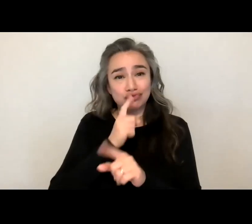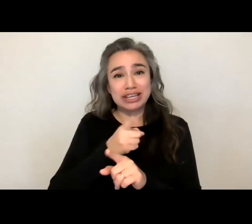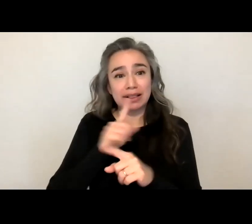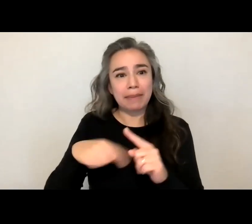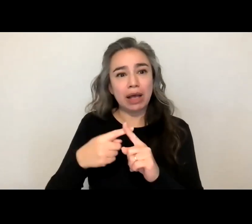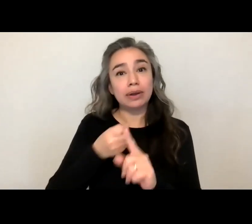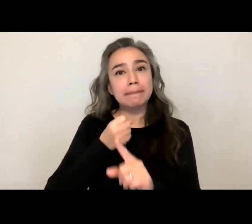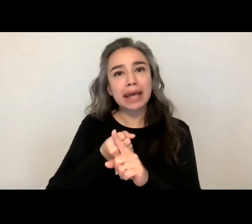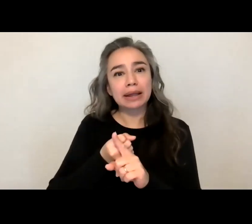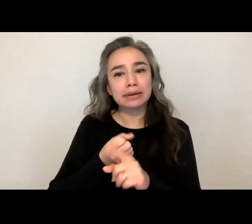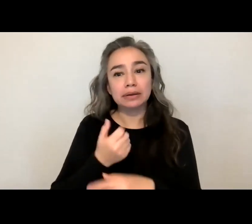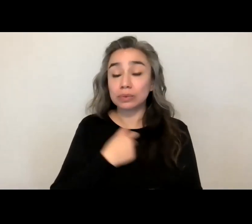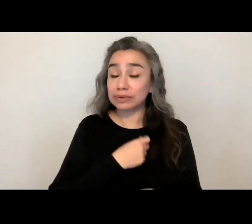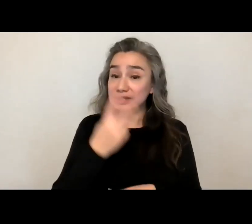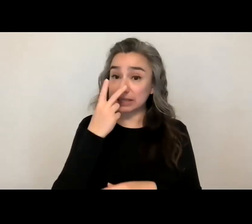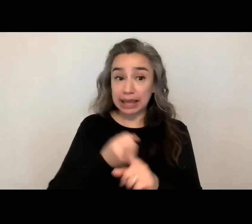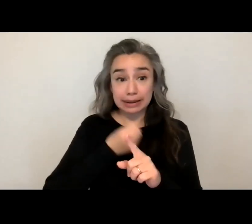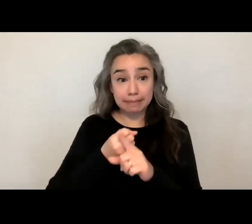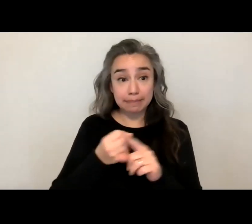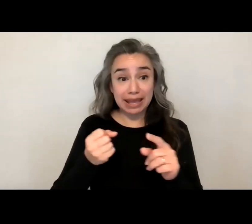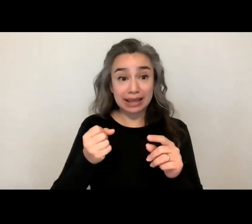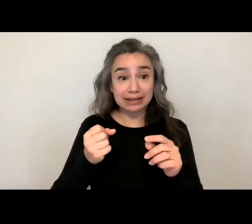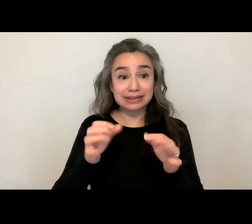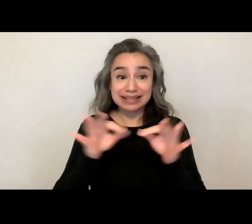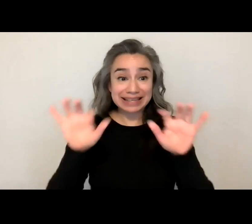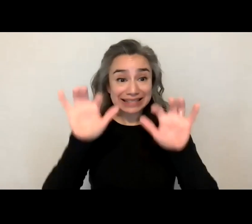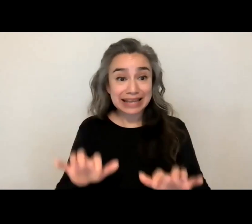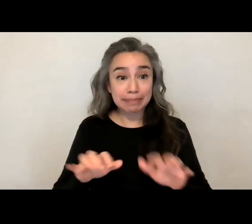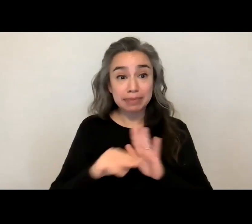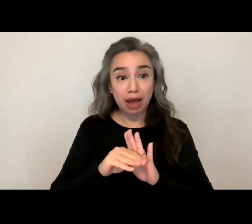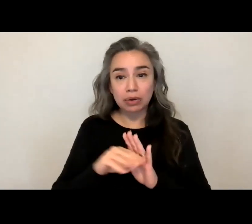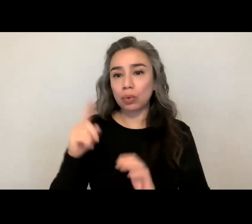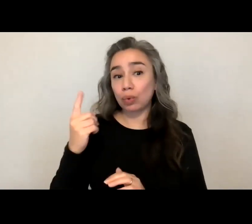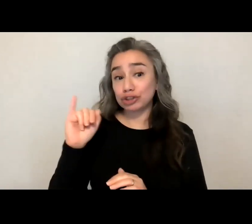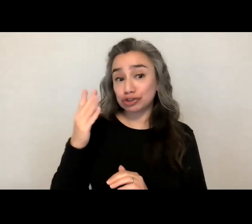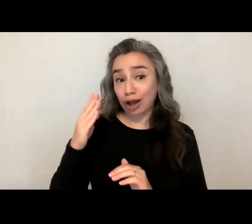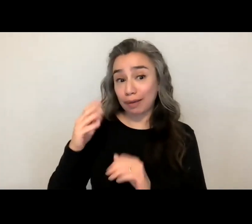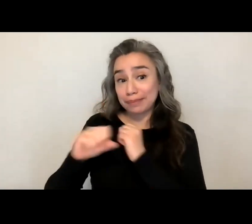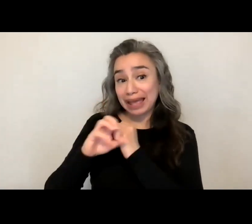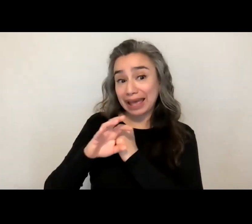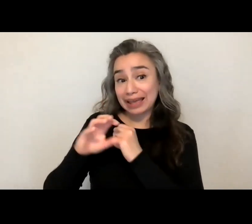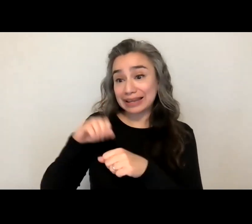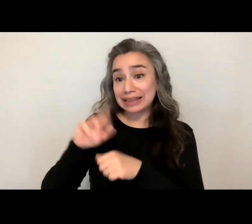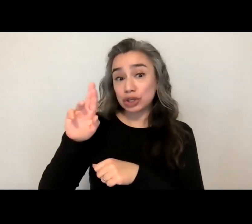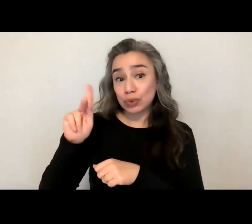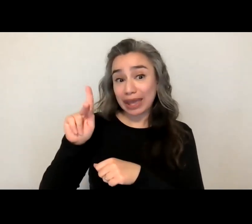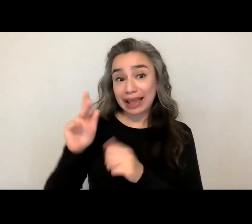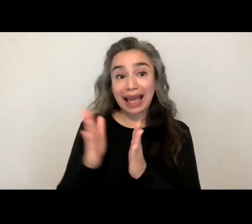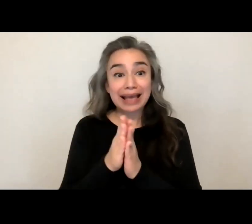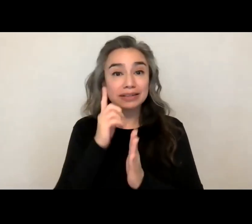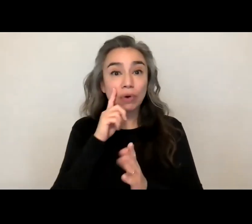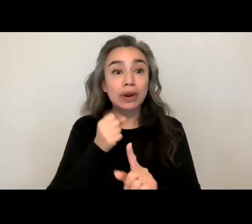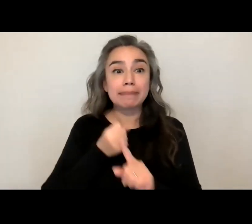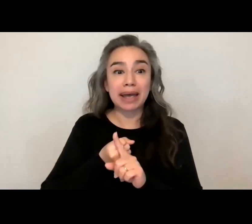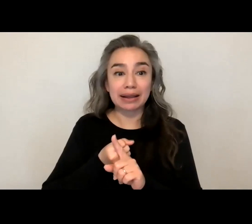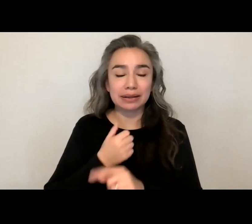those impact statement models come into linguistics. There was a job ad that came out from the UK that asked for impact. It was ironic because I just talked